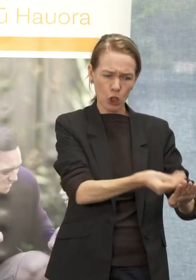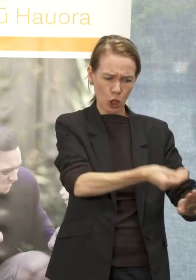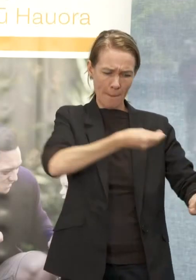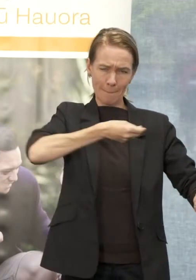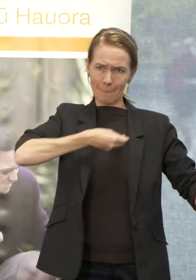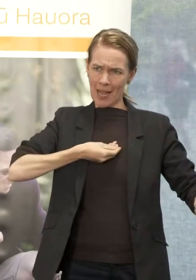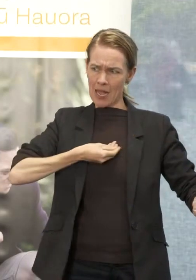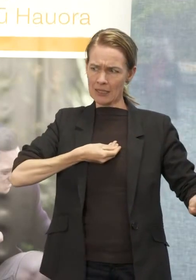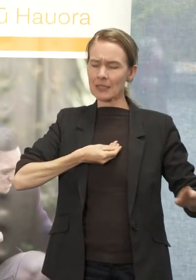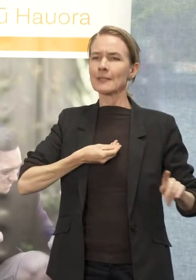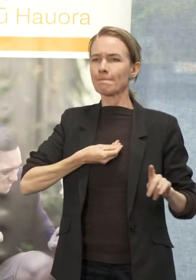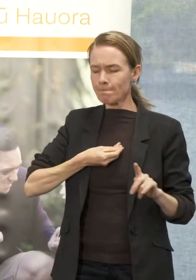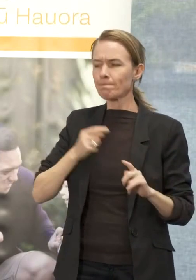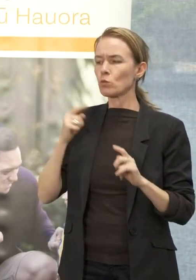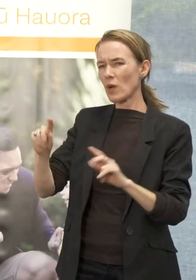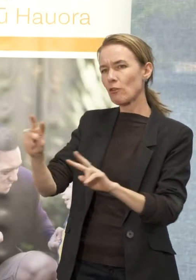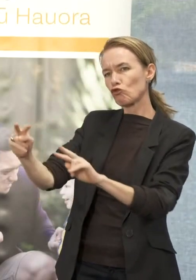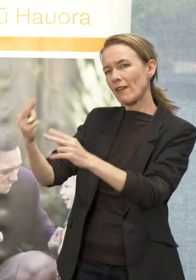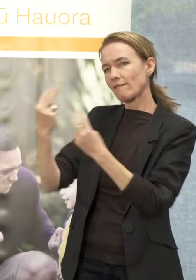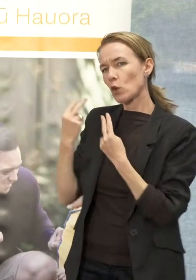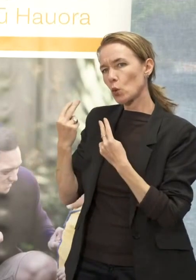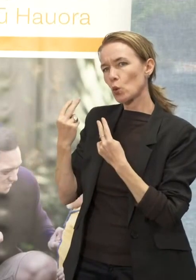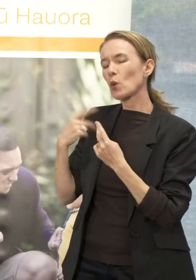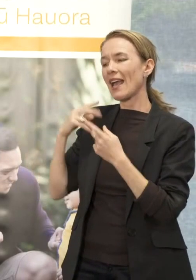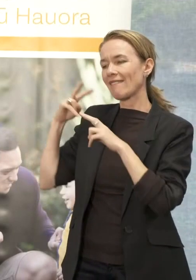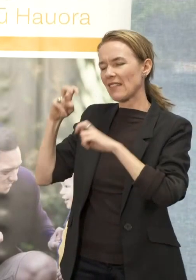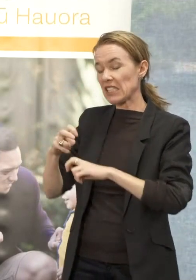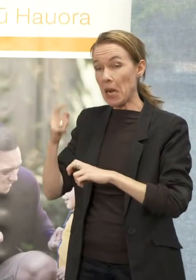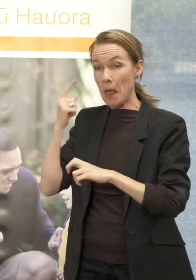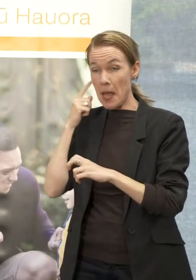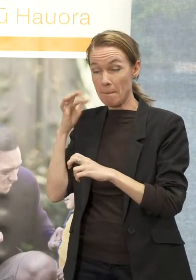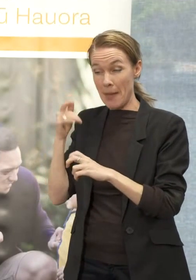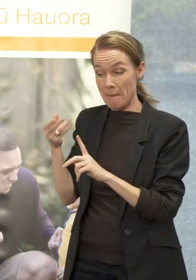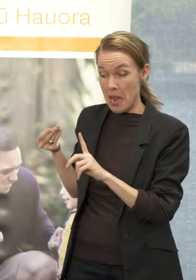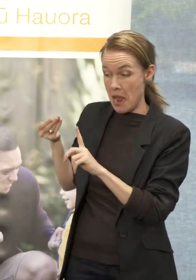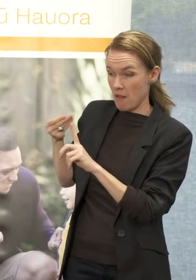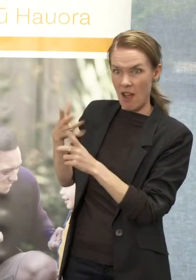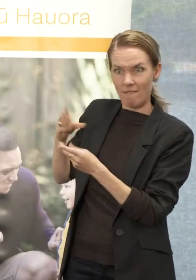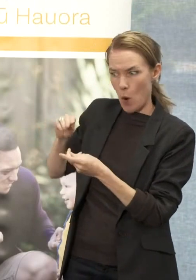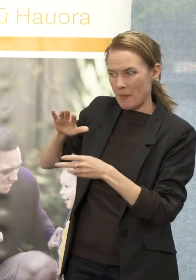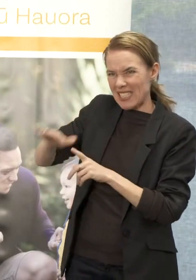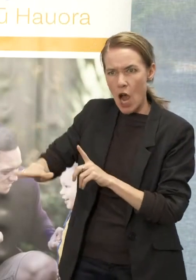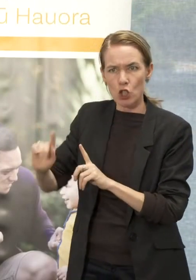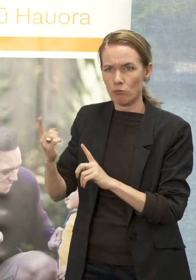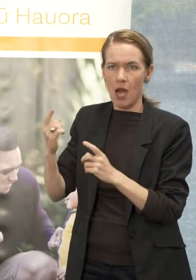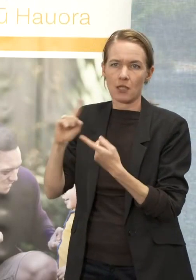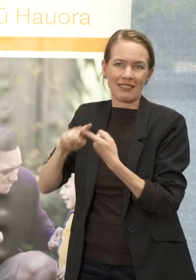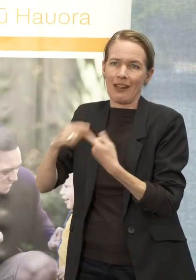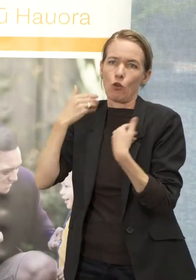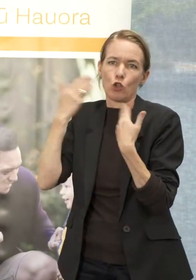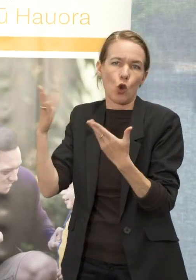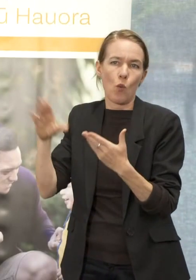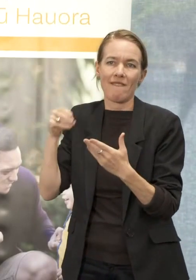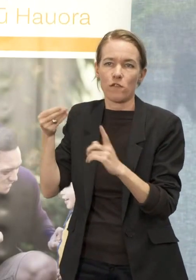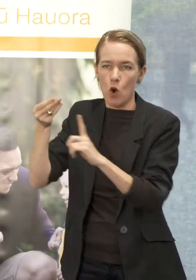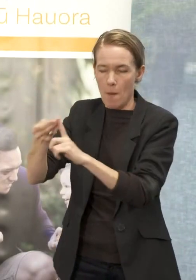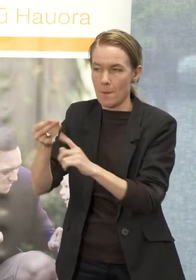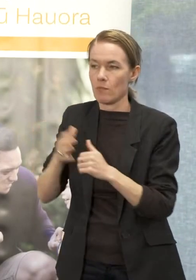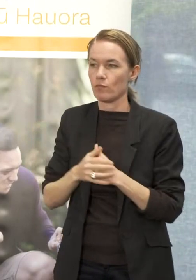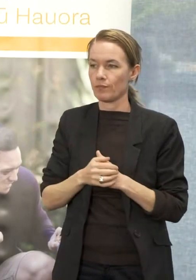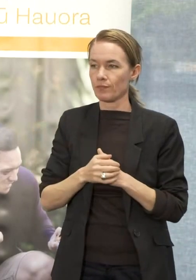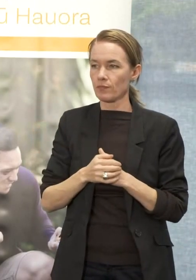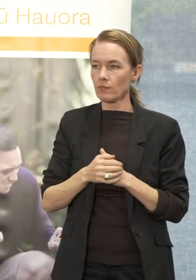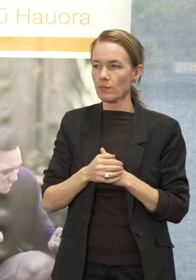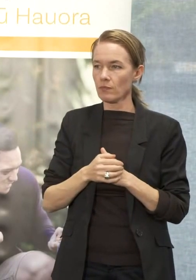original cases that were notified to us, but we still haven't got a source now. What are the delays for getting into managed